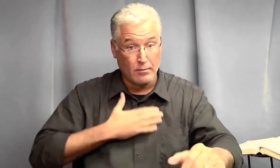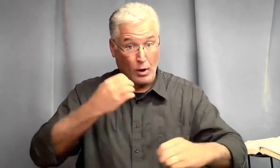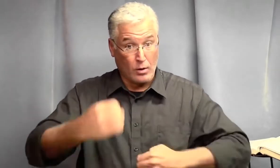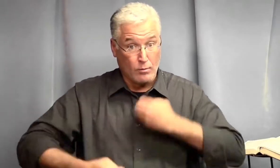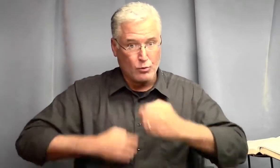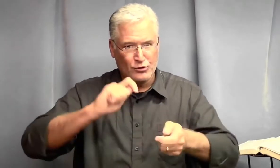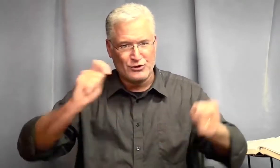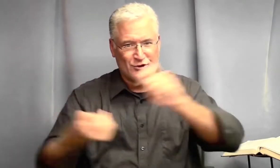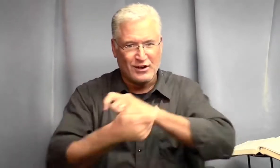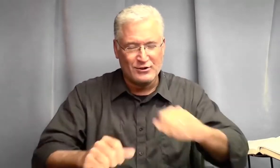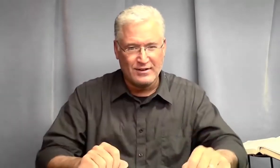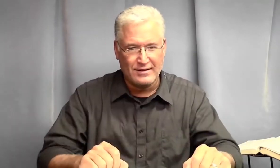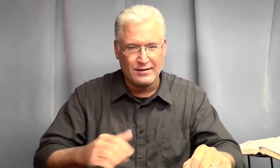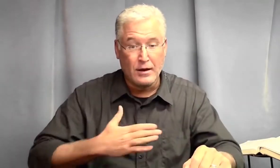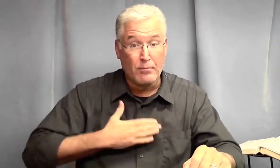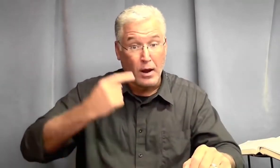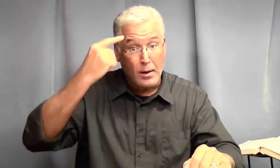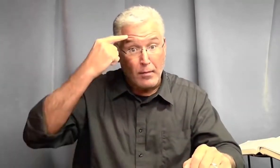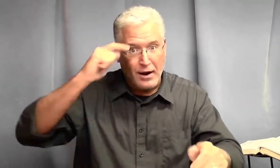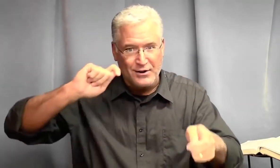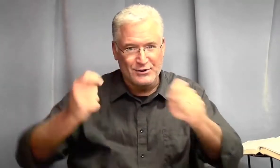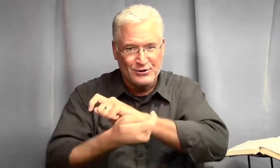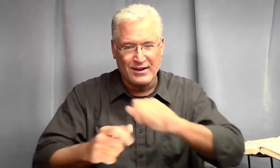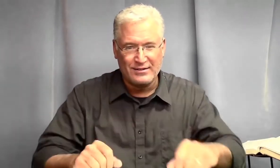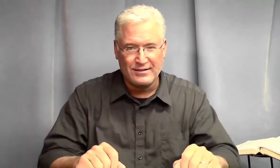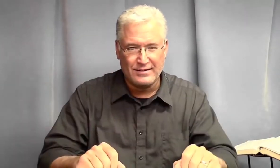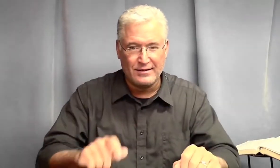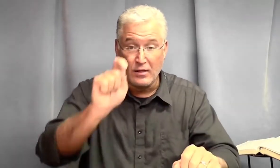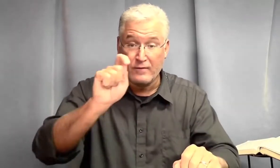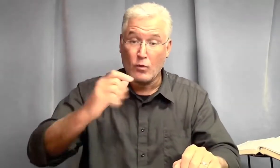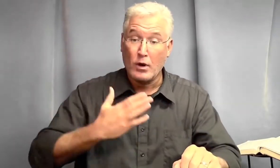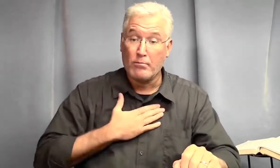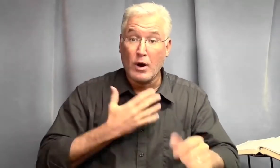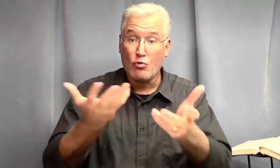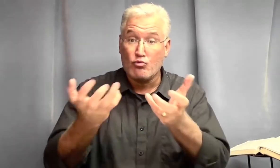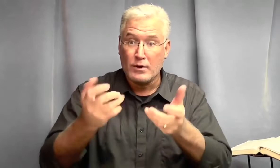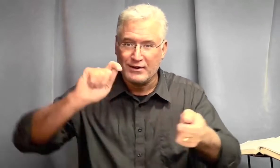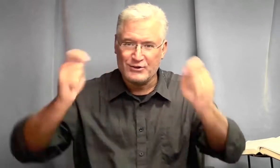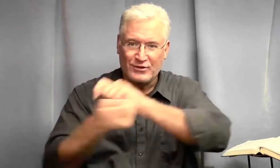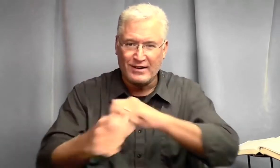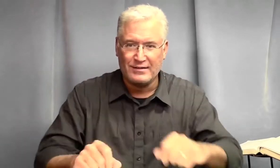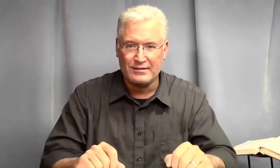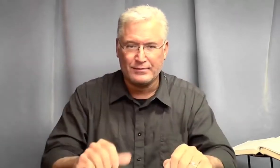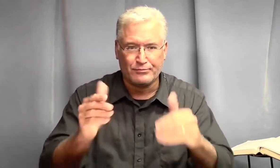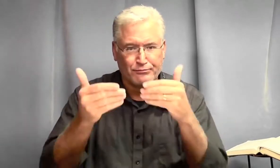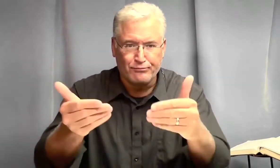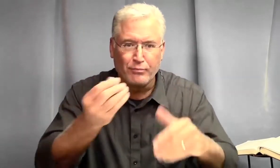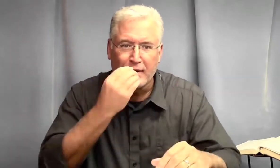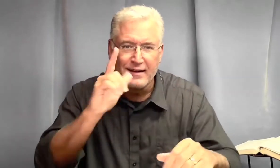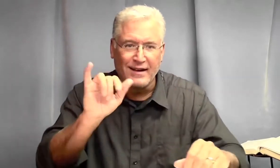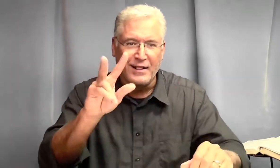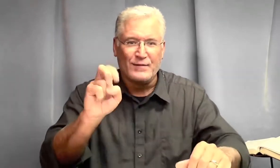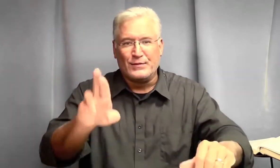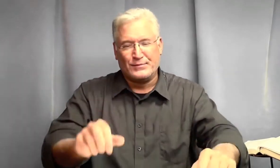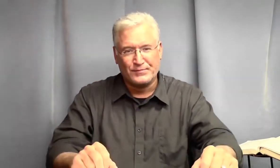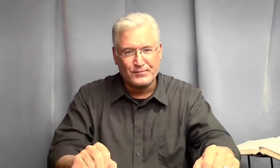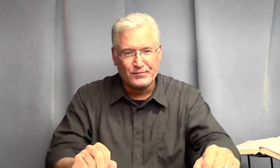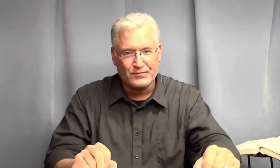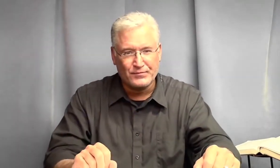happened? My emotions changed. My mind changed. Therefore, my will changed. Now what?